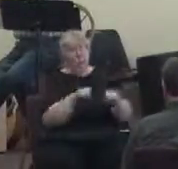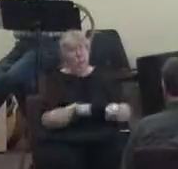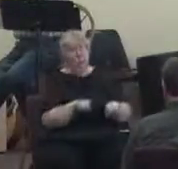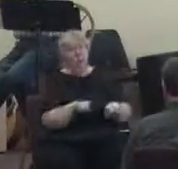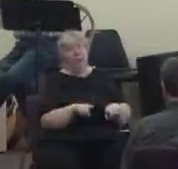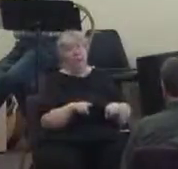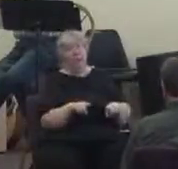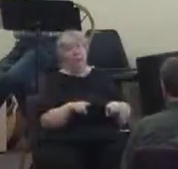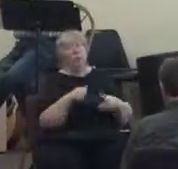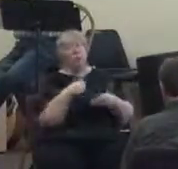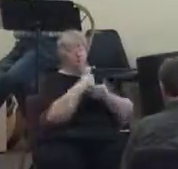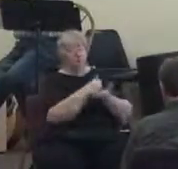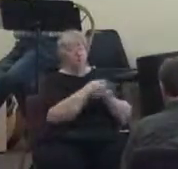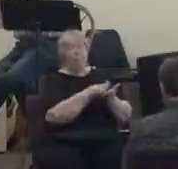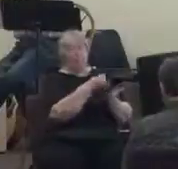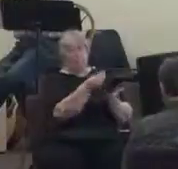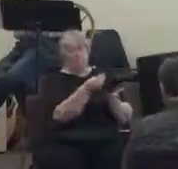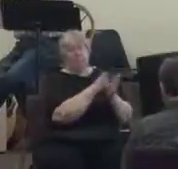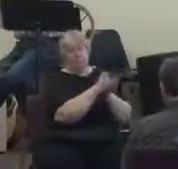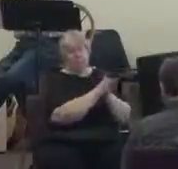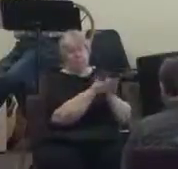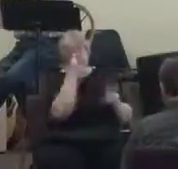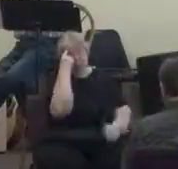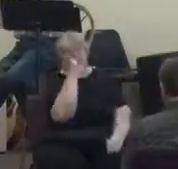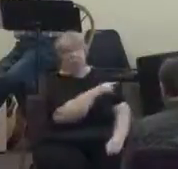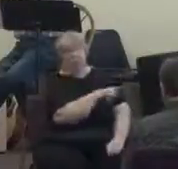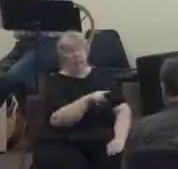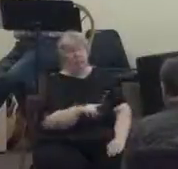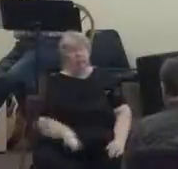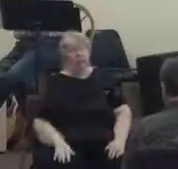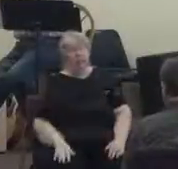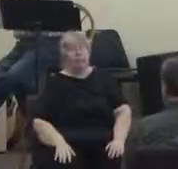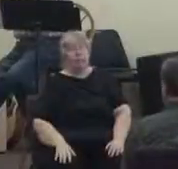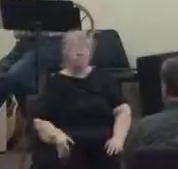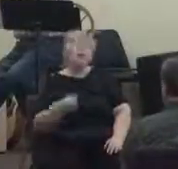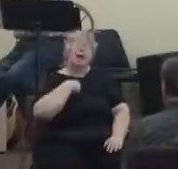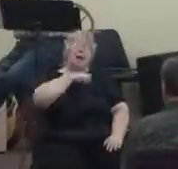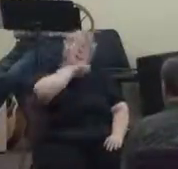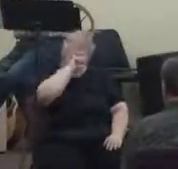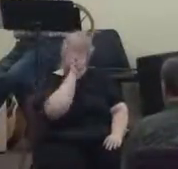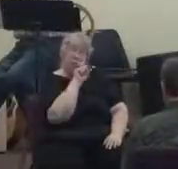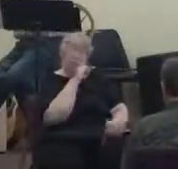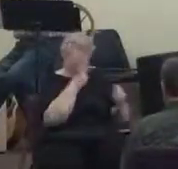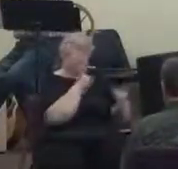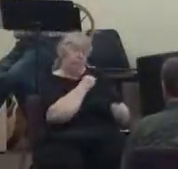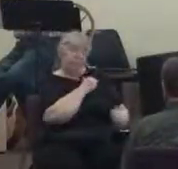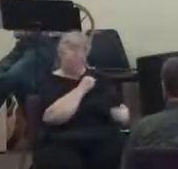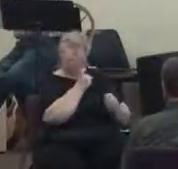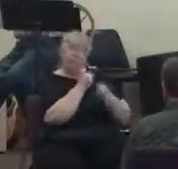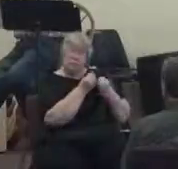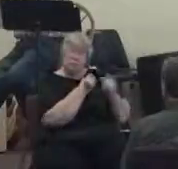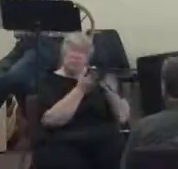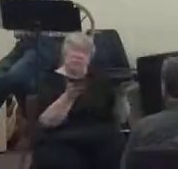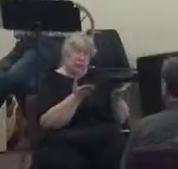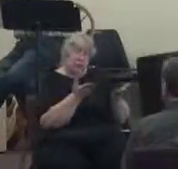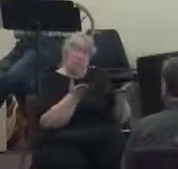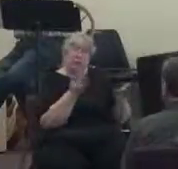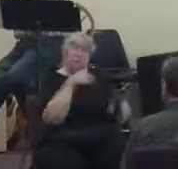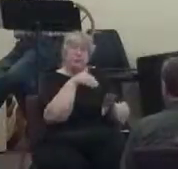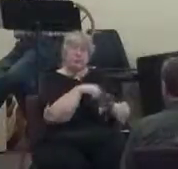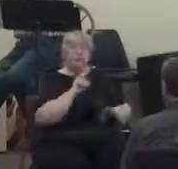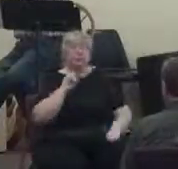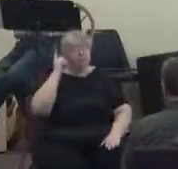more of these pastors. Now, most important, I love this ministry at Destiny. I love this ministry, you know